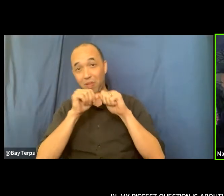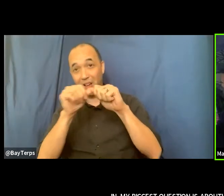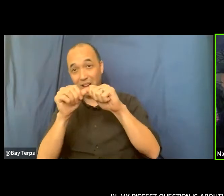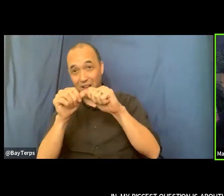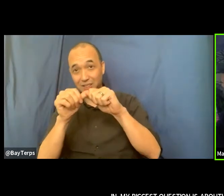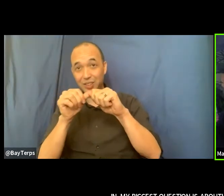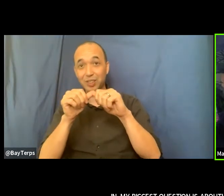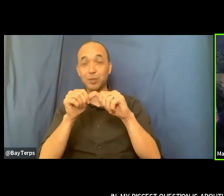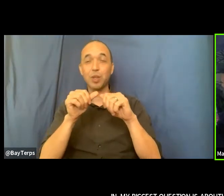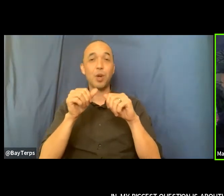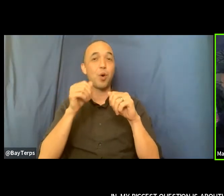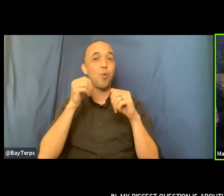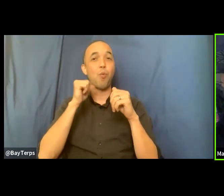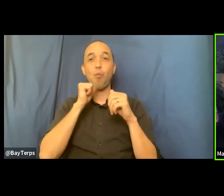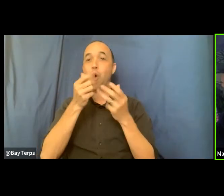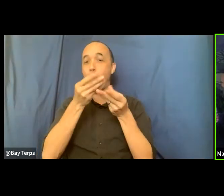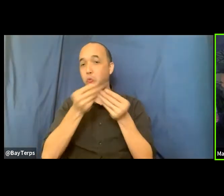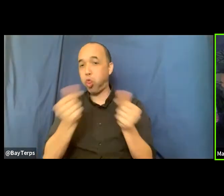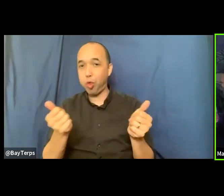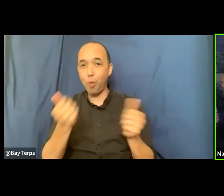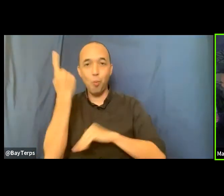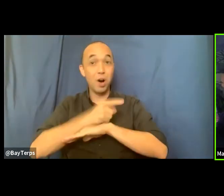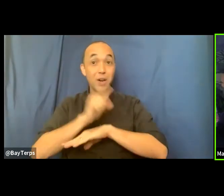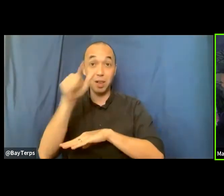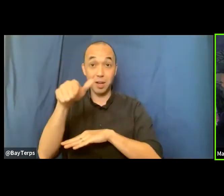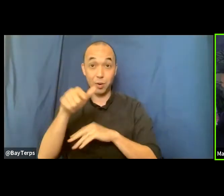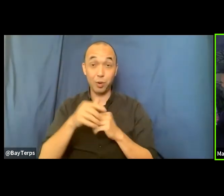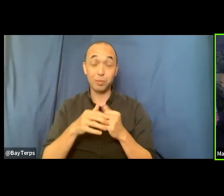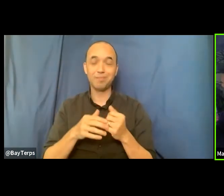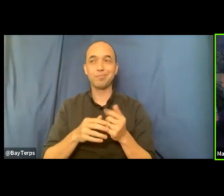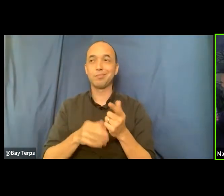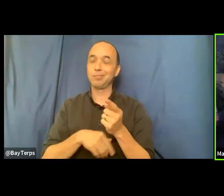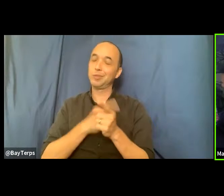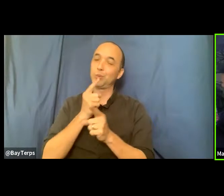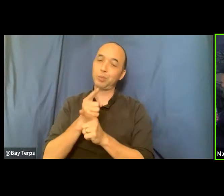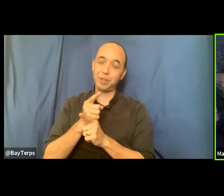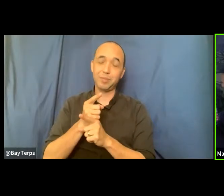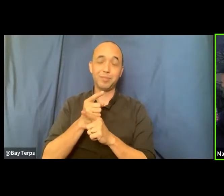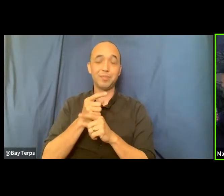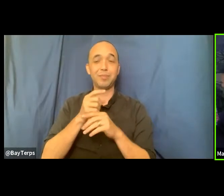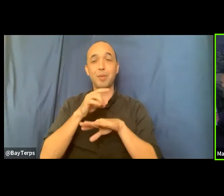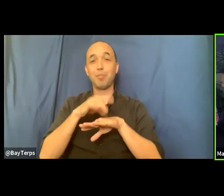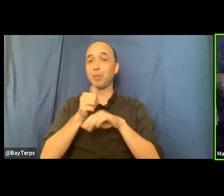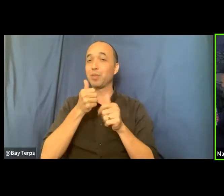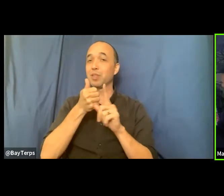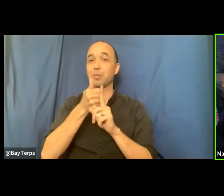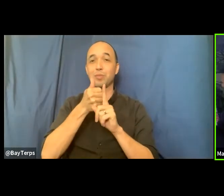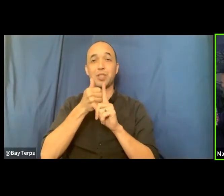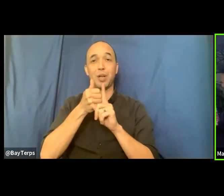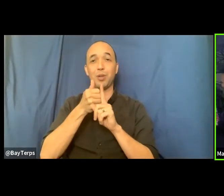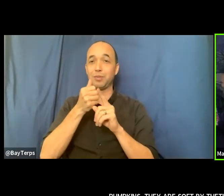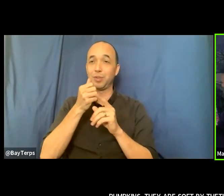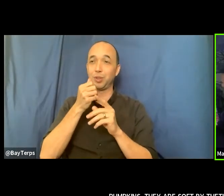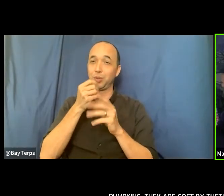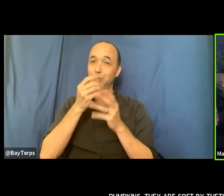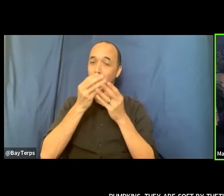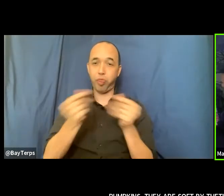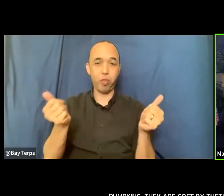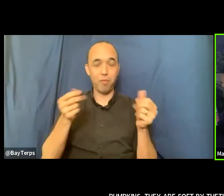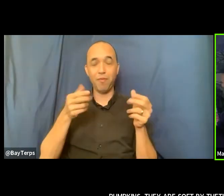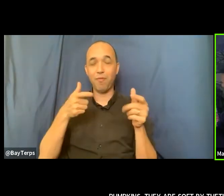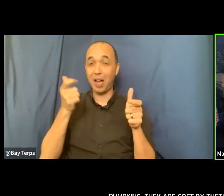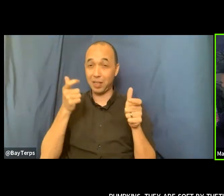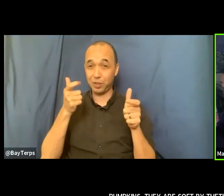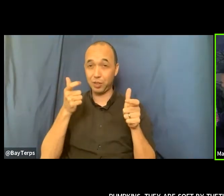or rot a day or two after carving. So pumpkins are really perishable. You want to look for pumpkins that are fresh,